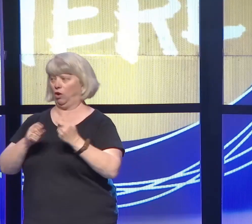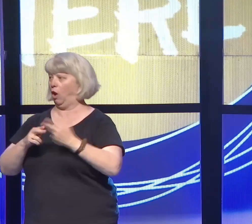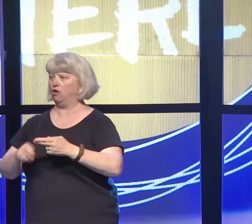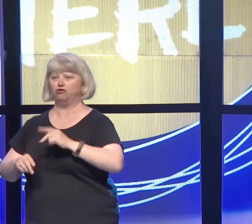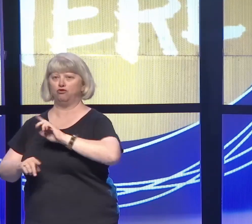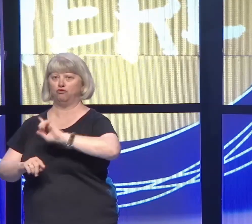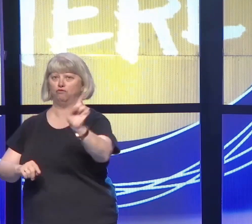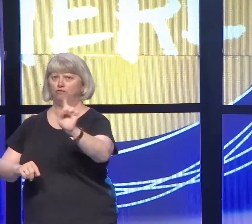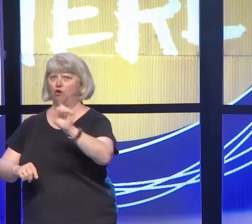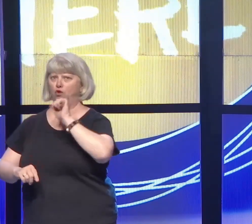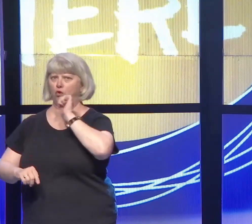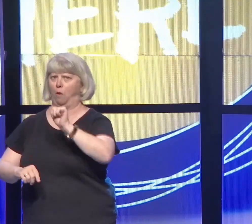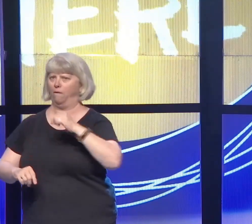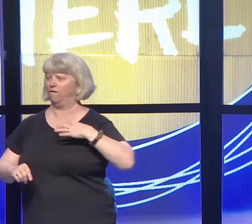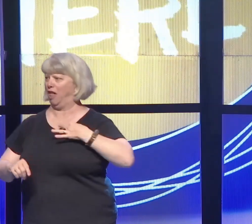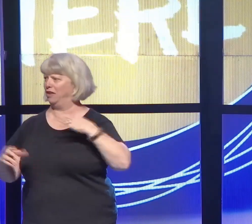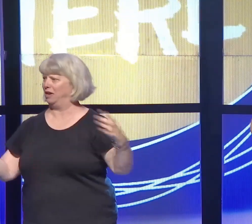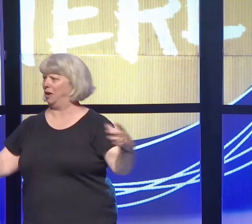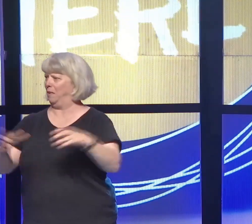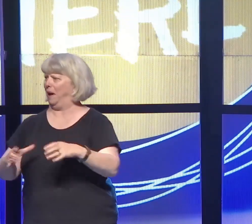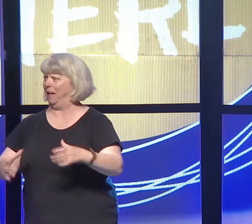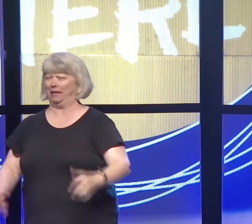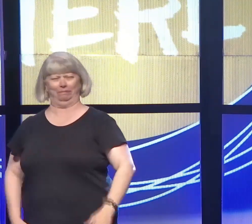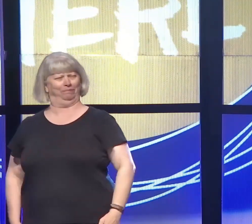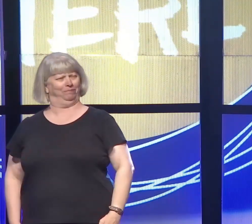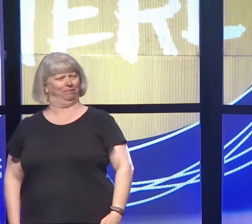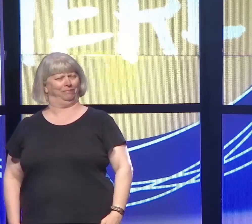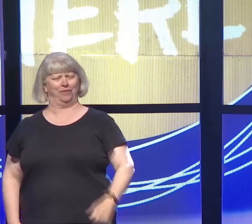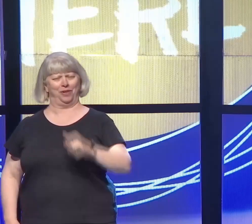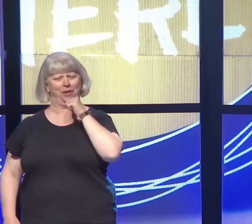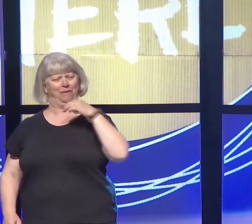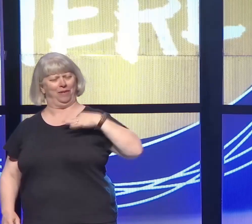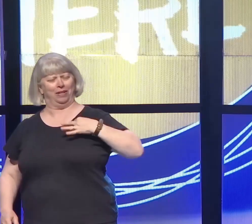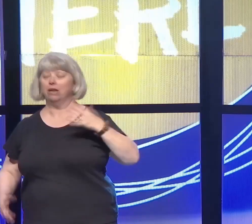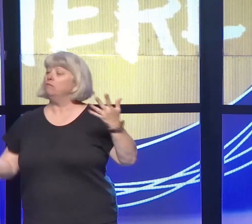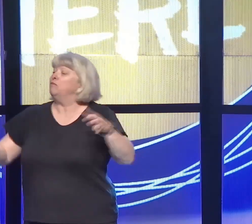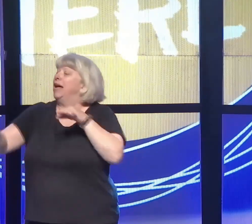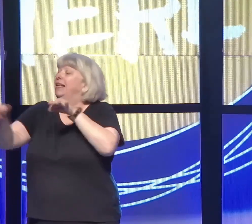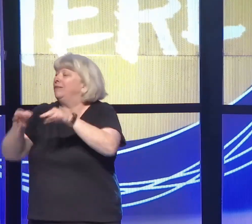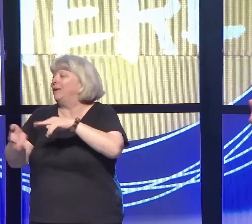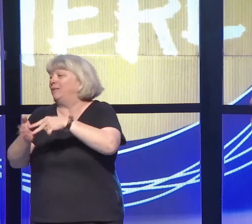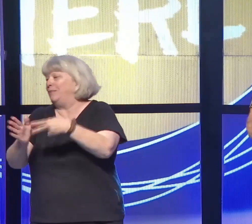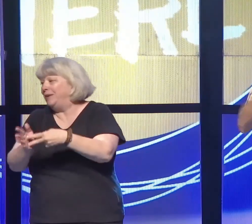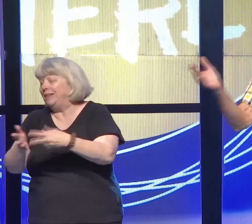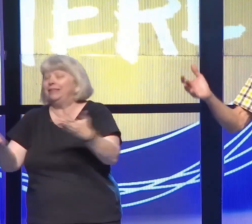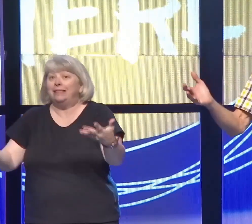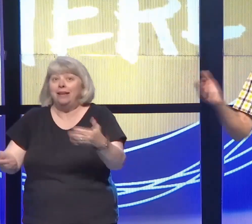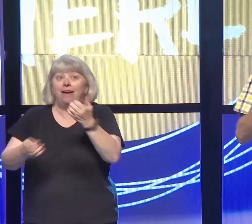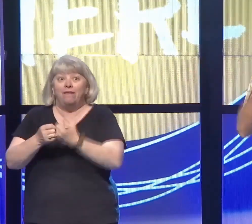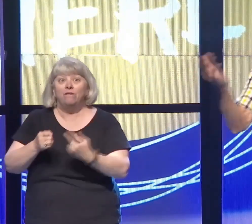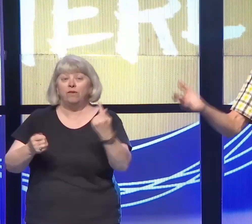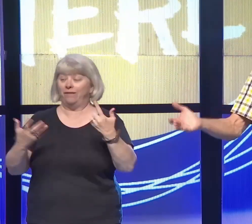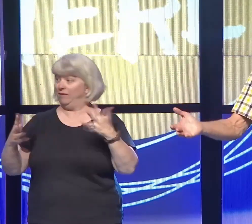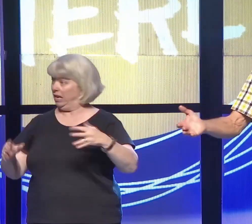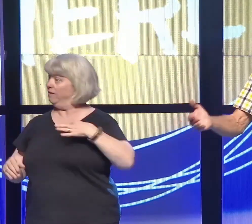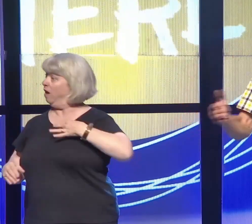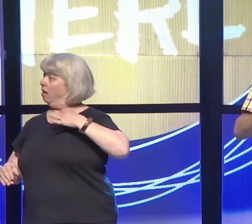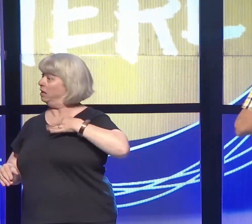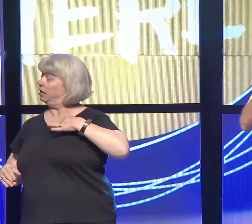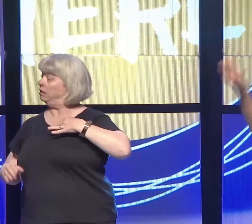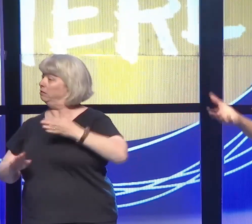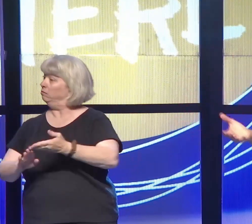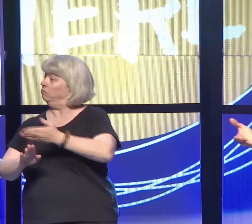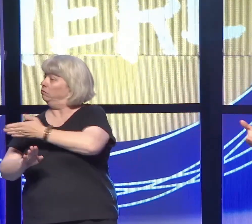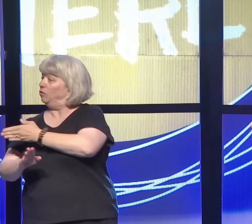Don't Volunteer Rally. All right, but let me explain what we're doing. Everybody who's volunteers or